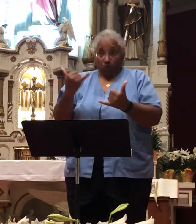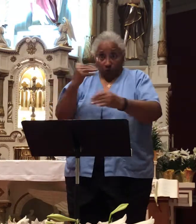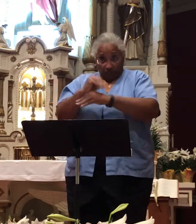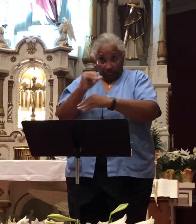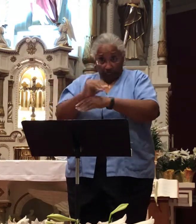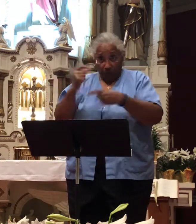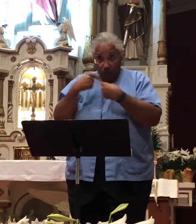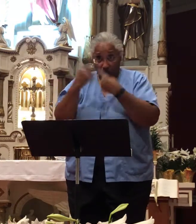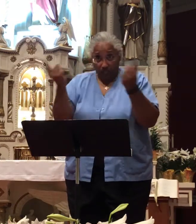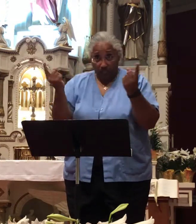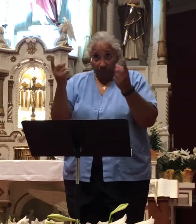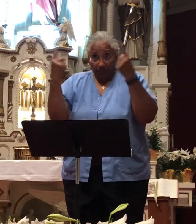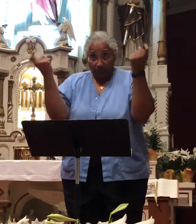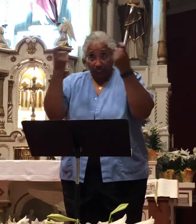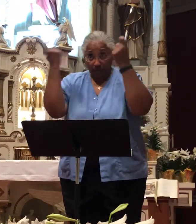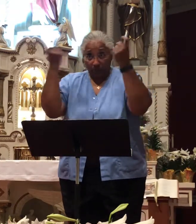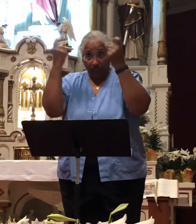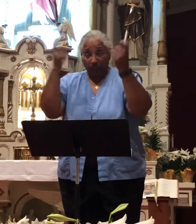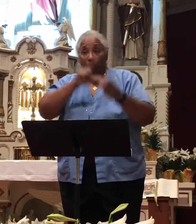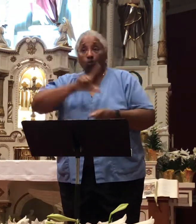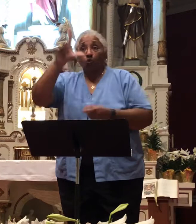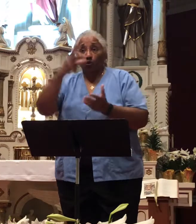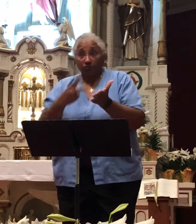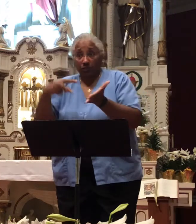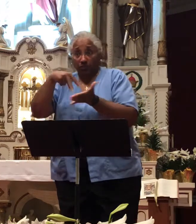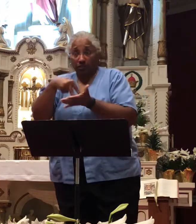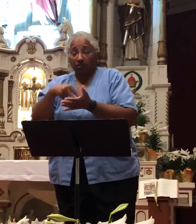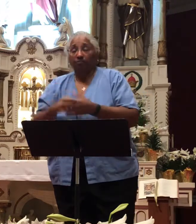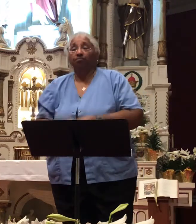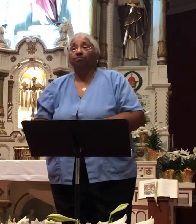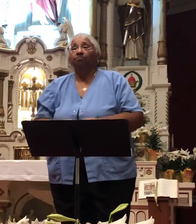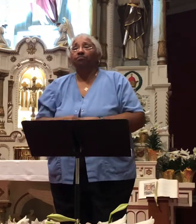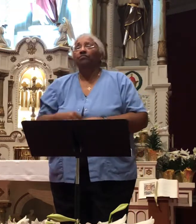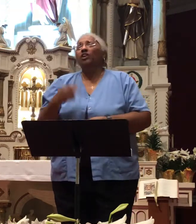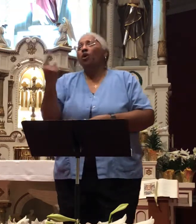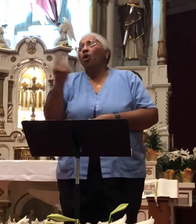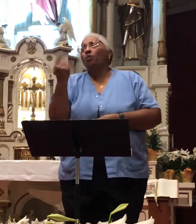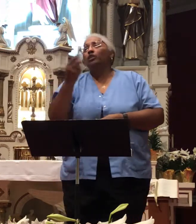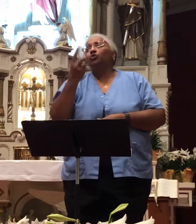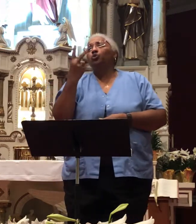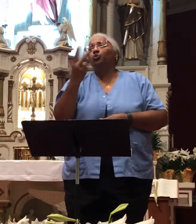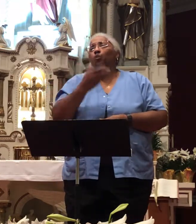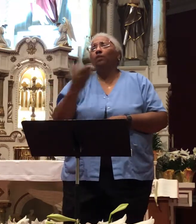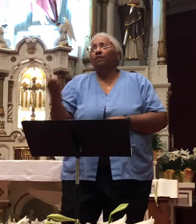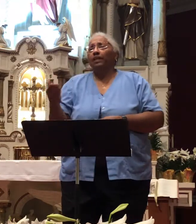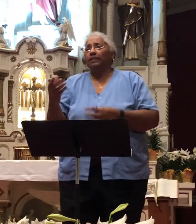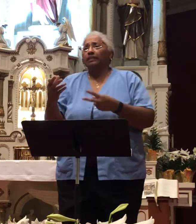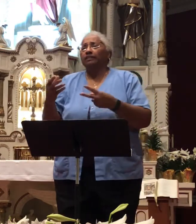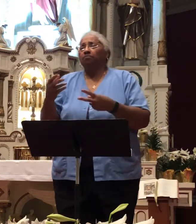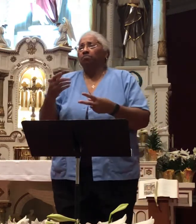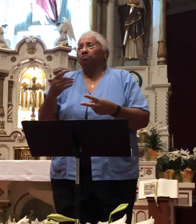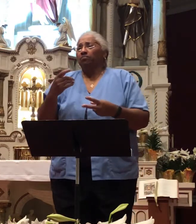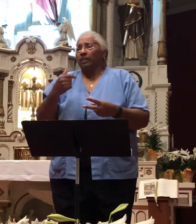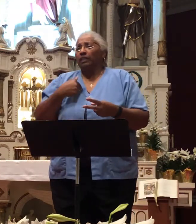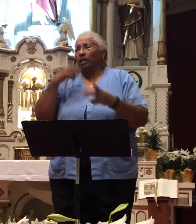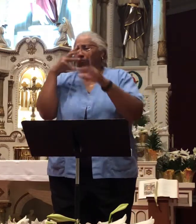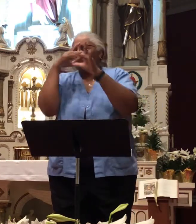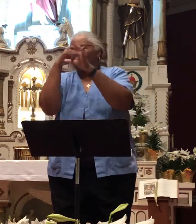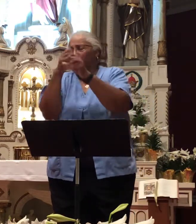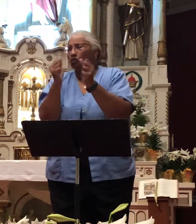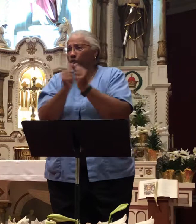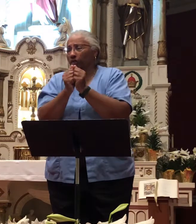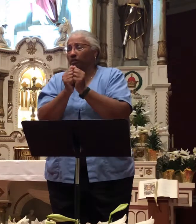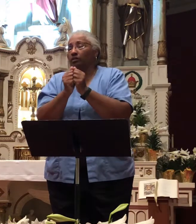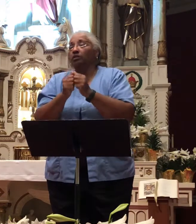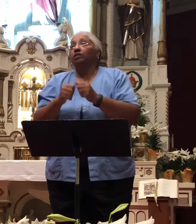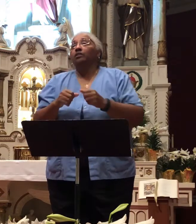celebrate the resurrection of the Lord. And there are always two things that captured my attention. One thing that